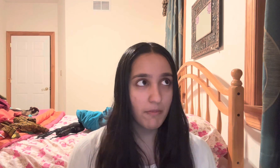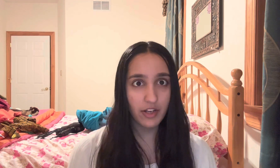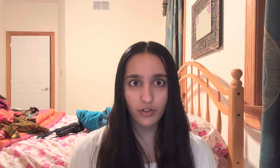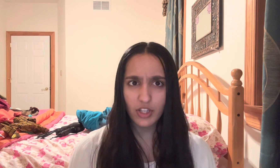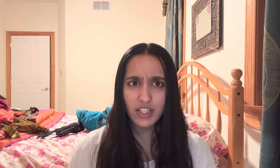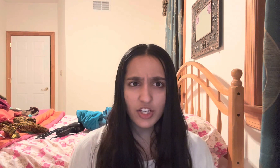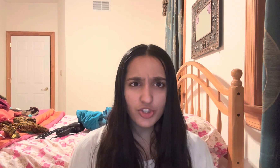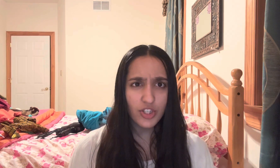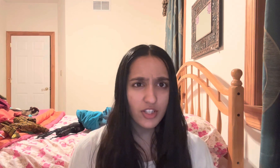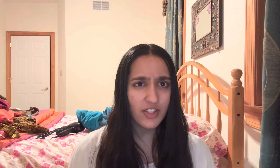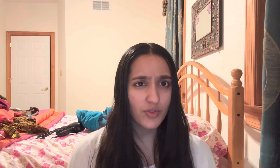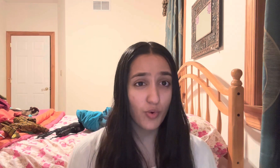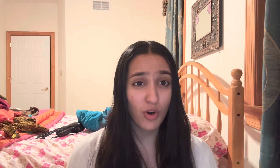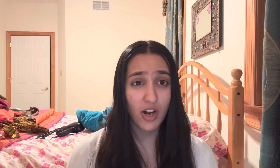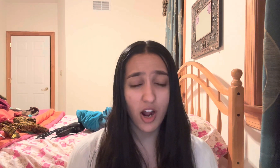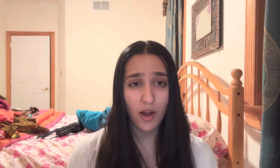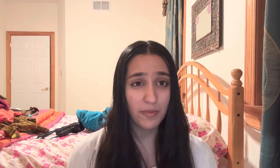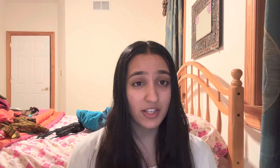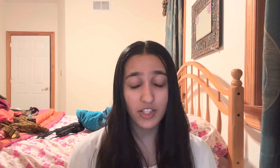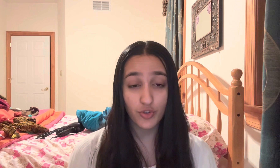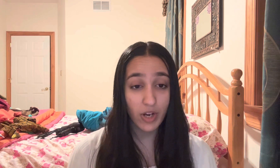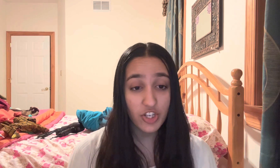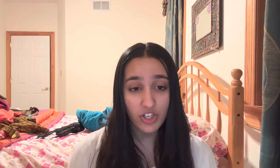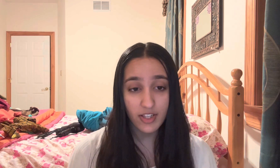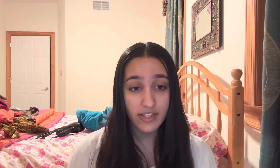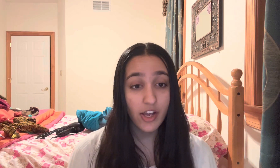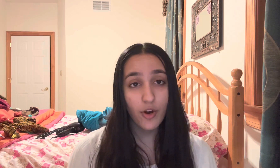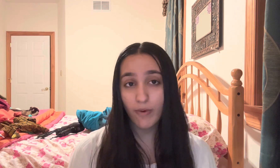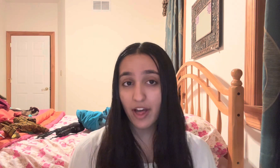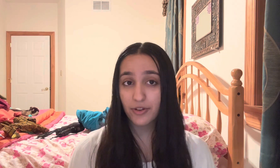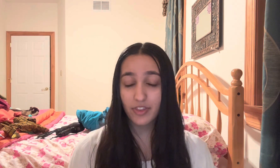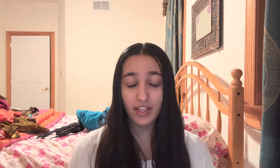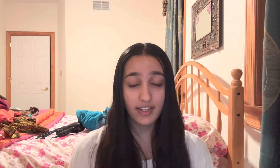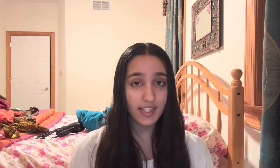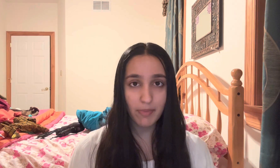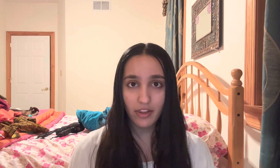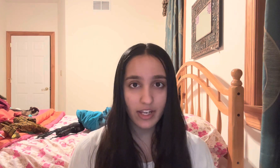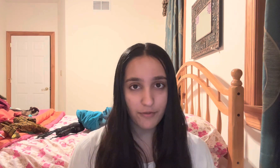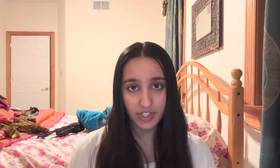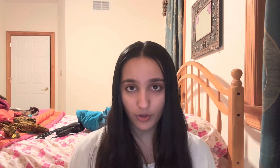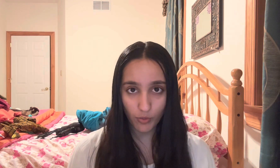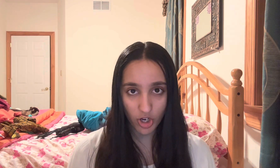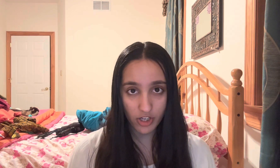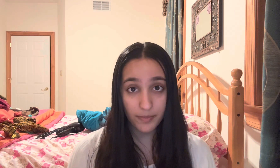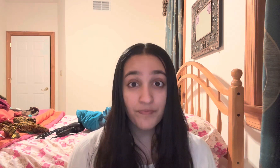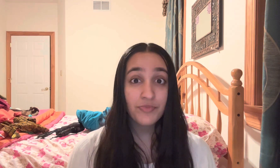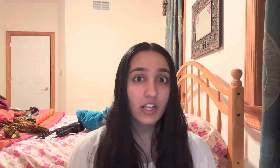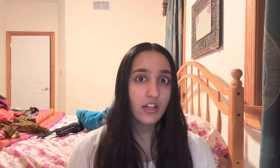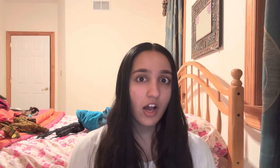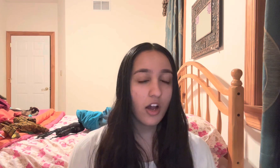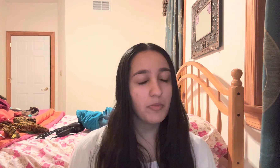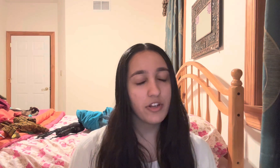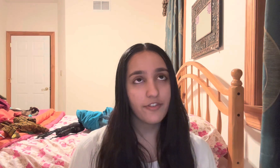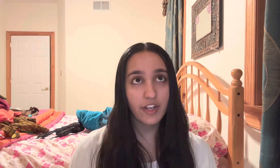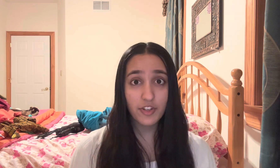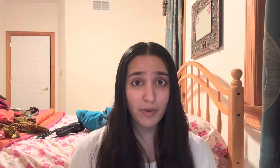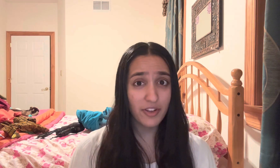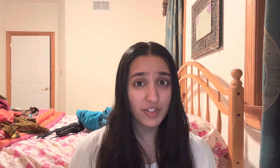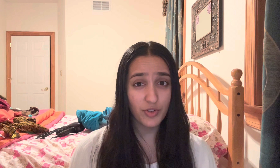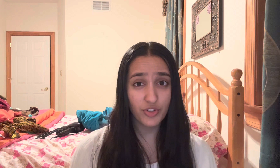medical conditions or situations rather than spelling every single word. Fingerspelling is usually